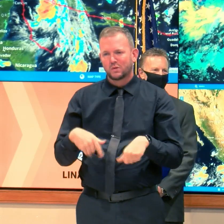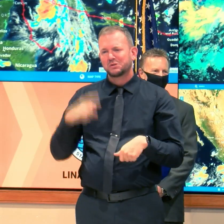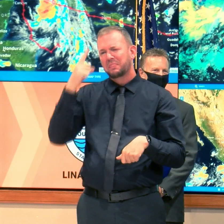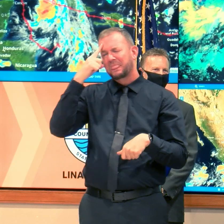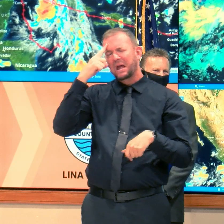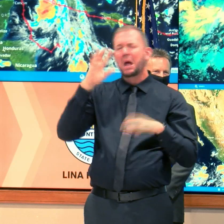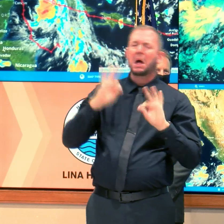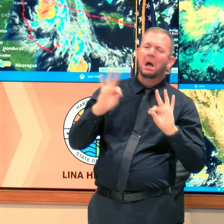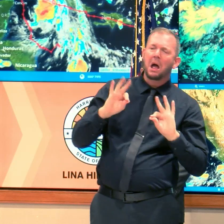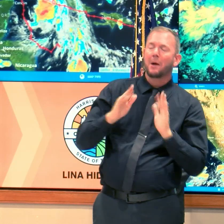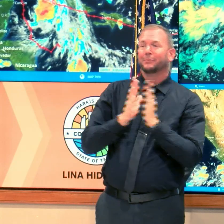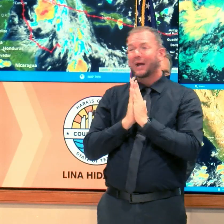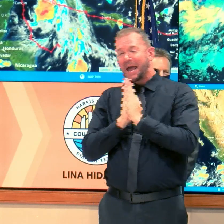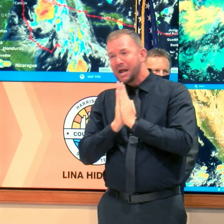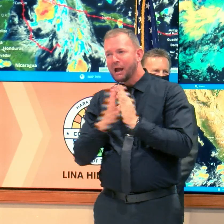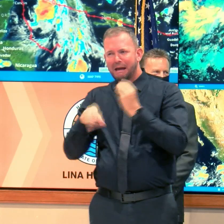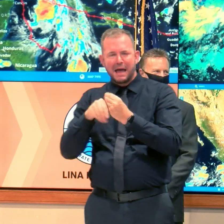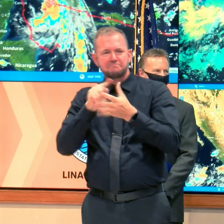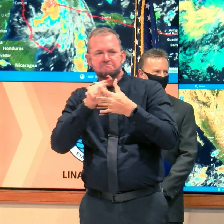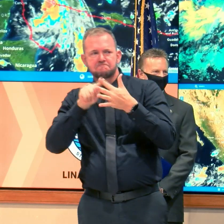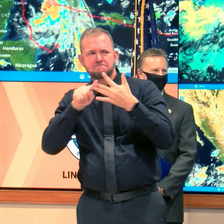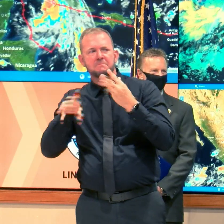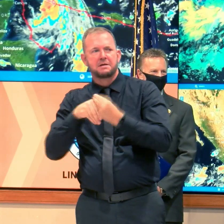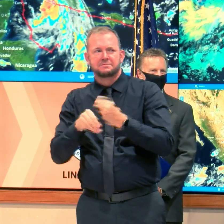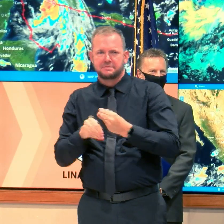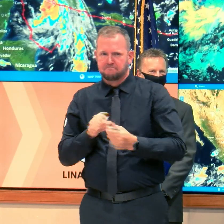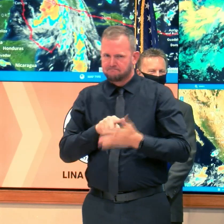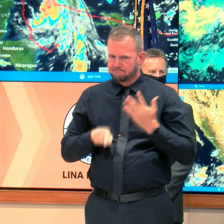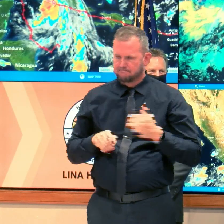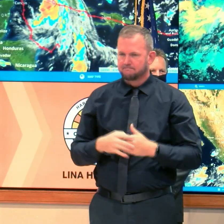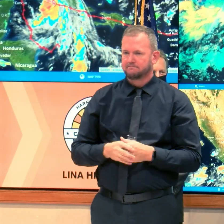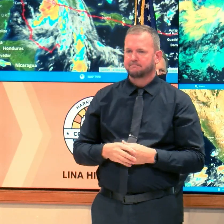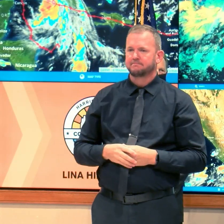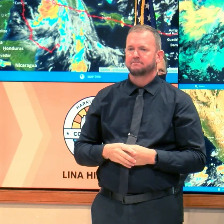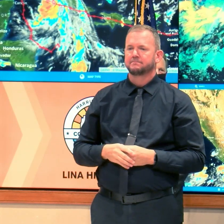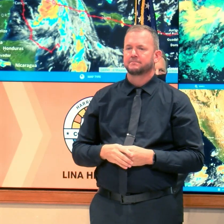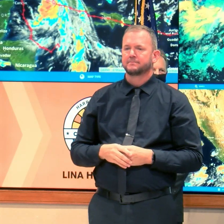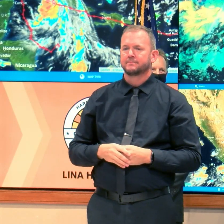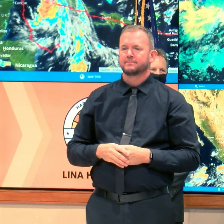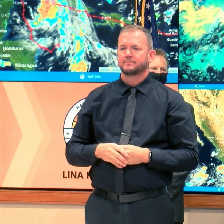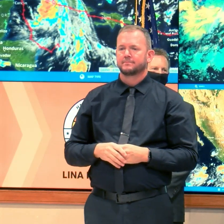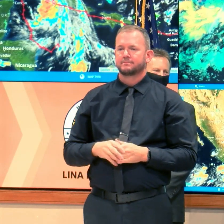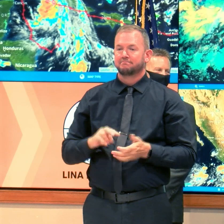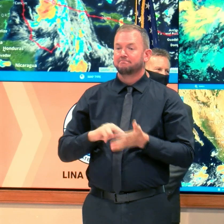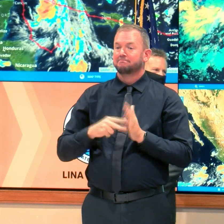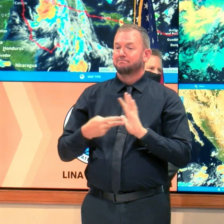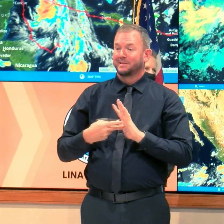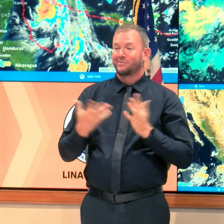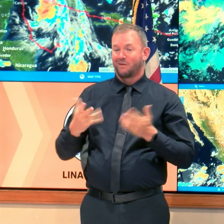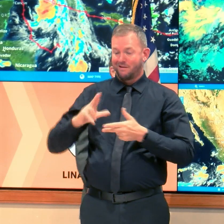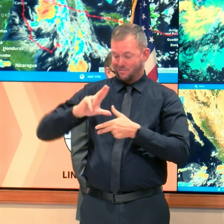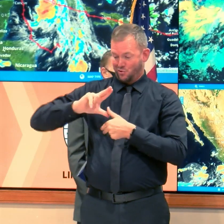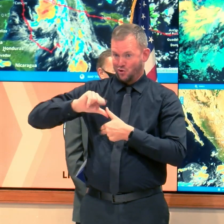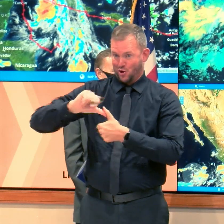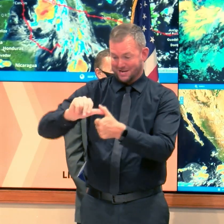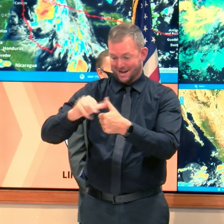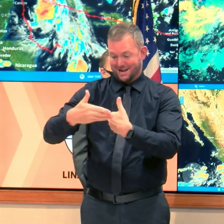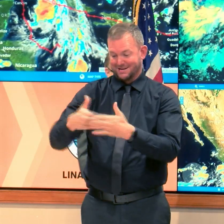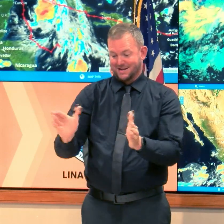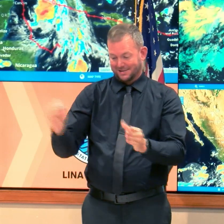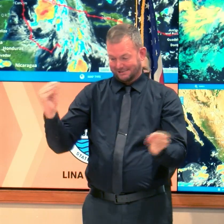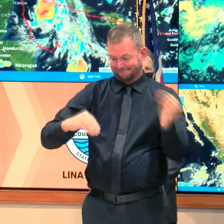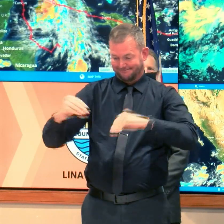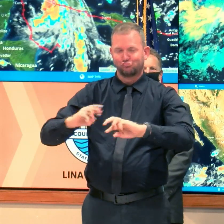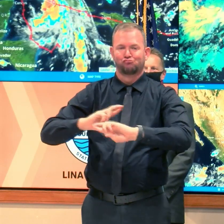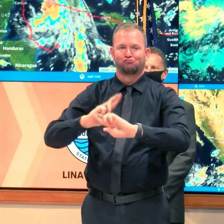stays to the east. And then I think your hurricane preparedness kit will be complete. So if we'll do